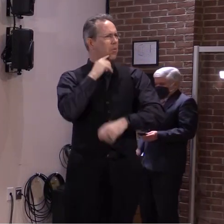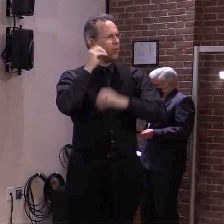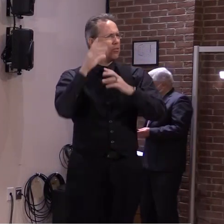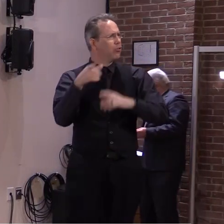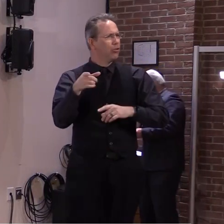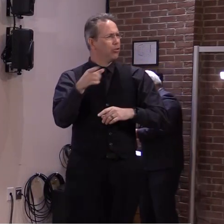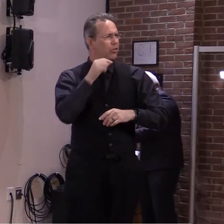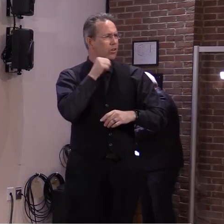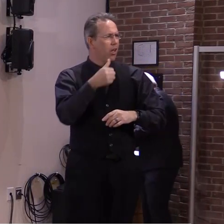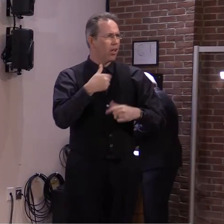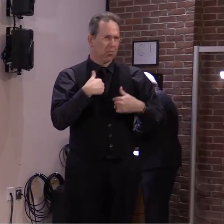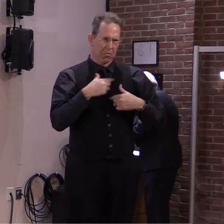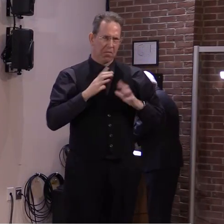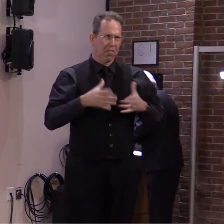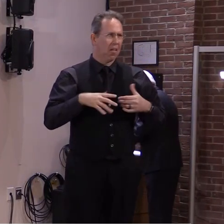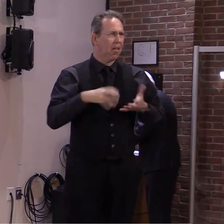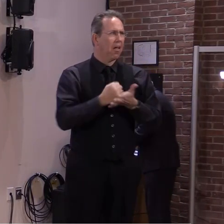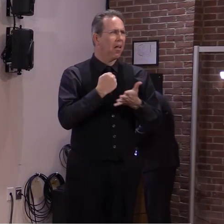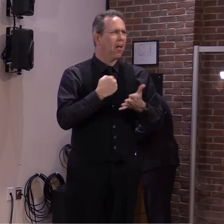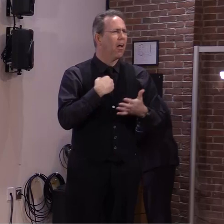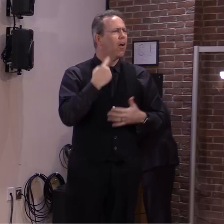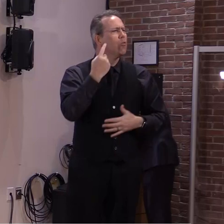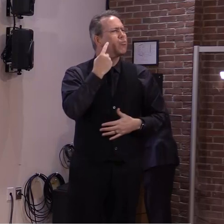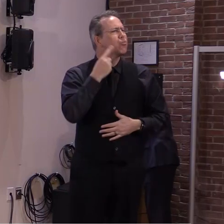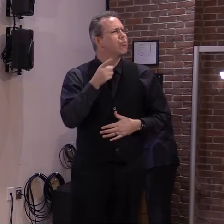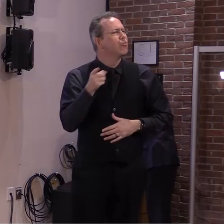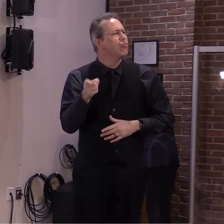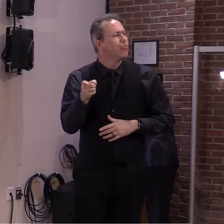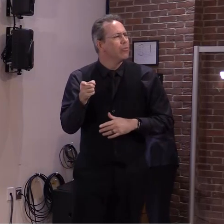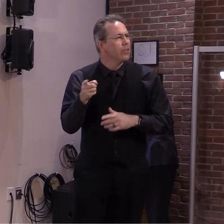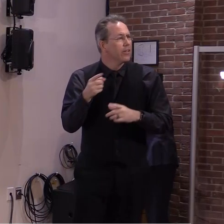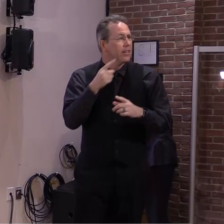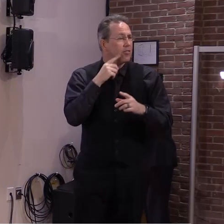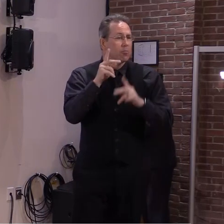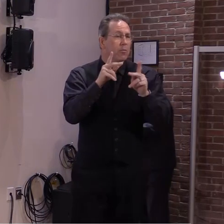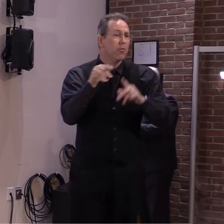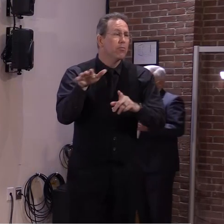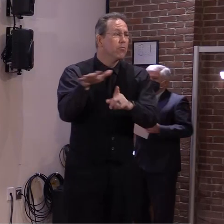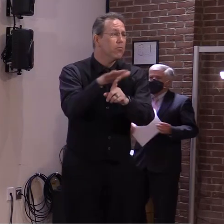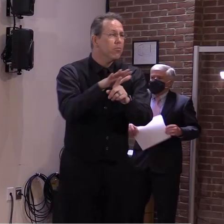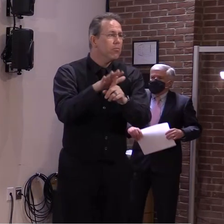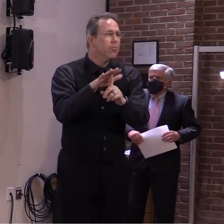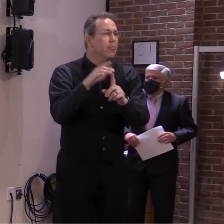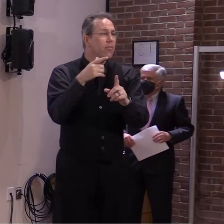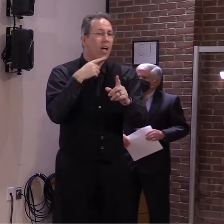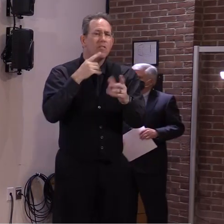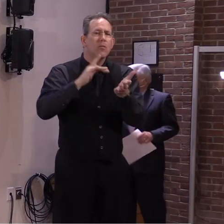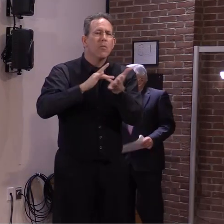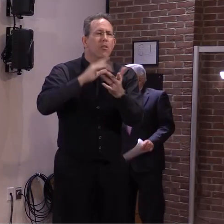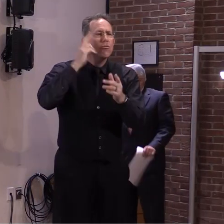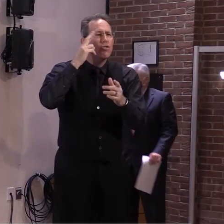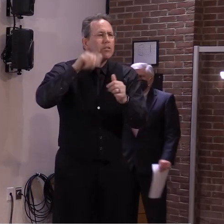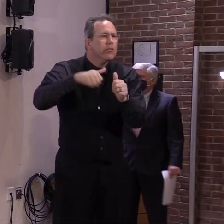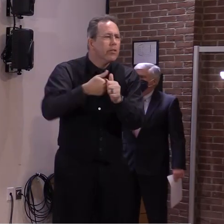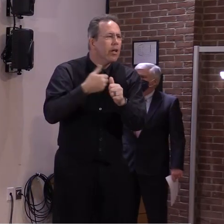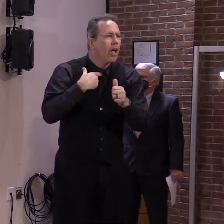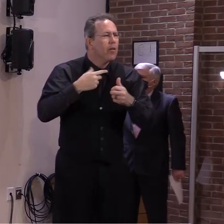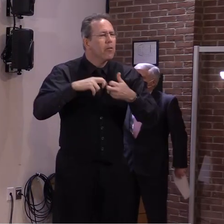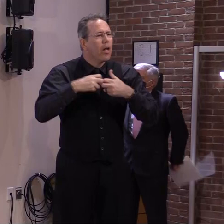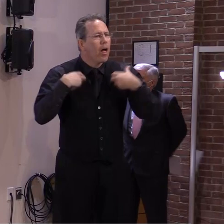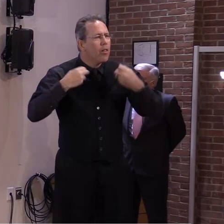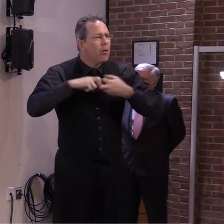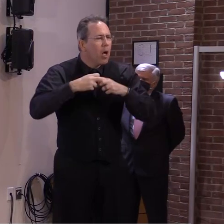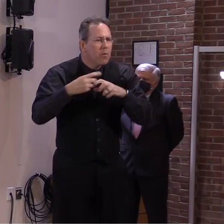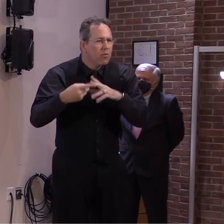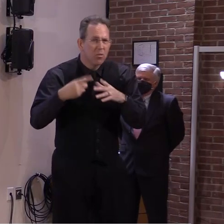don't find out until after they've made the appointment which shot they might have. And even then, it only says single dose, you know. So it doesn't directly say